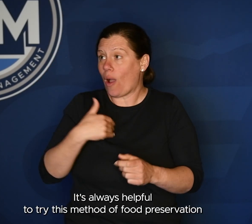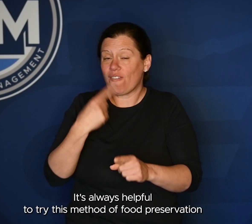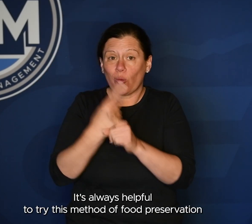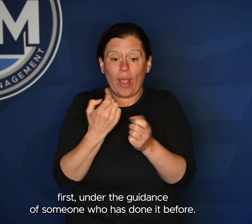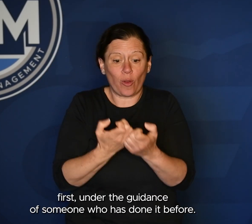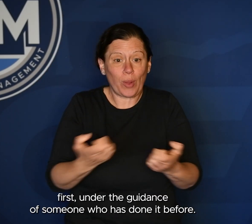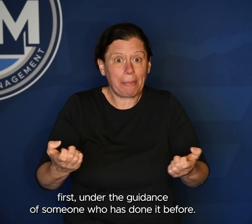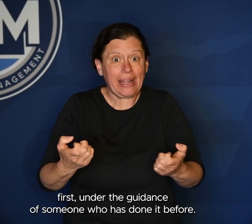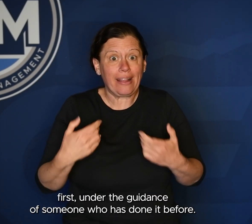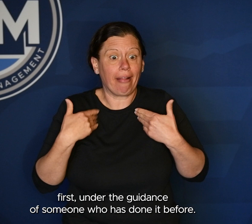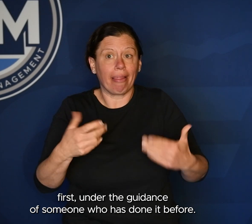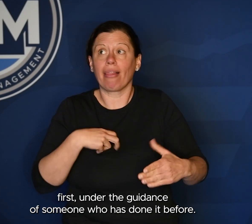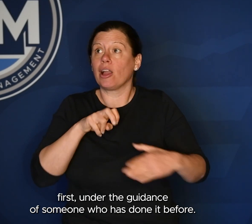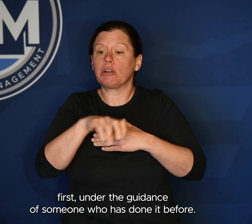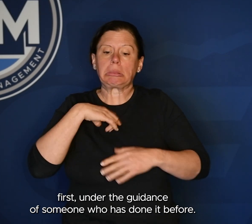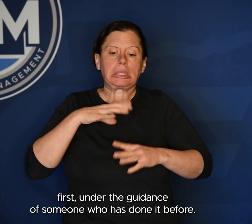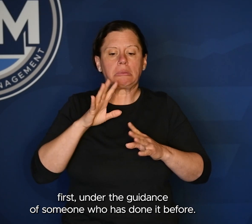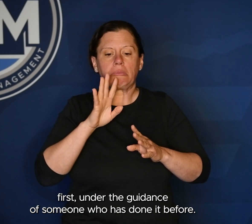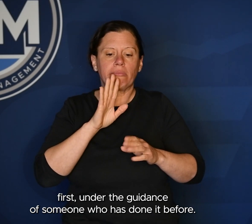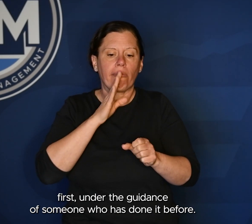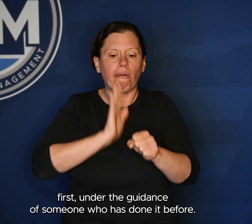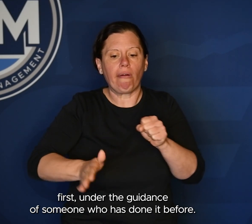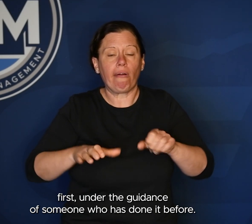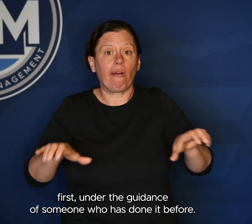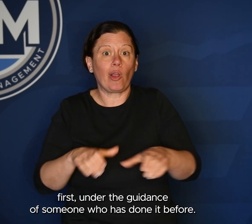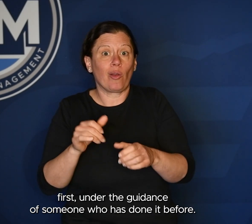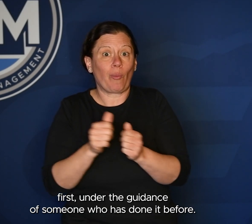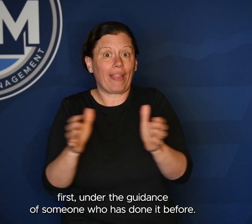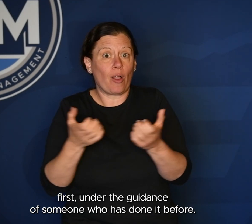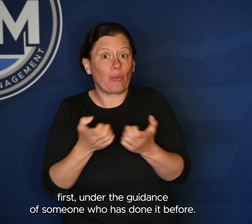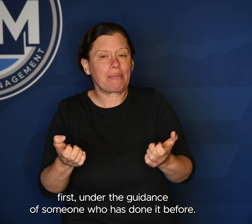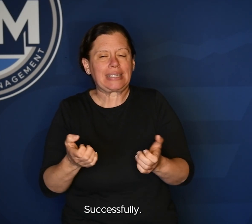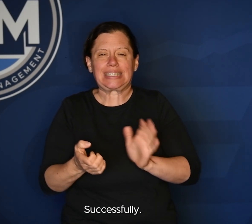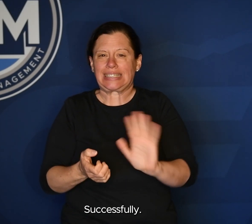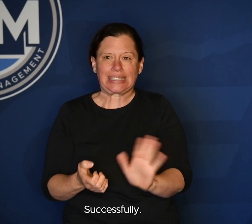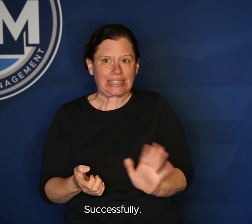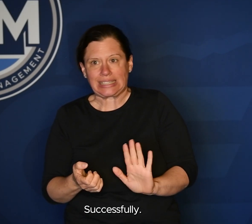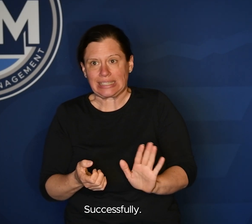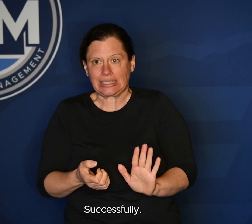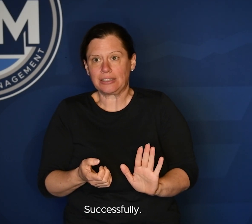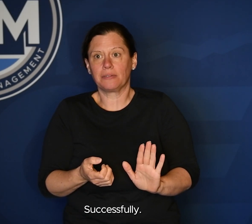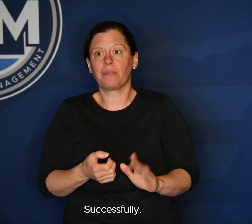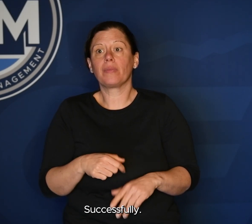preservation first under the guidance of someone who has done it before successfully.